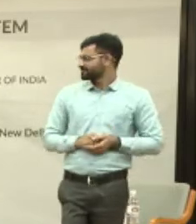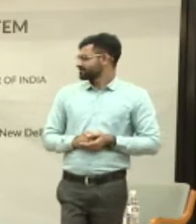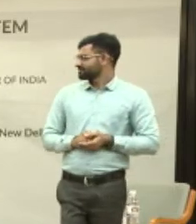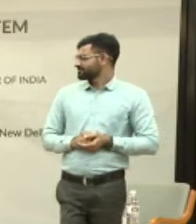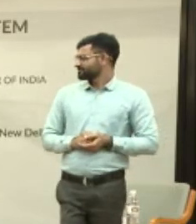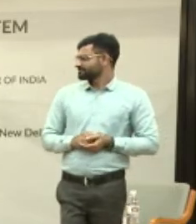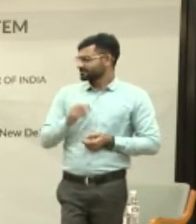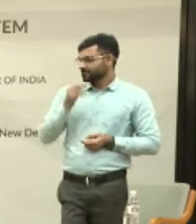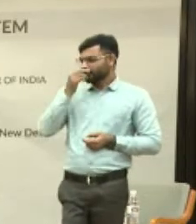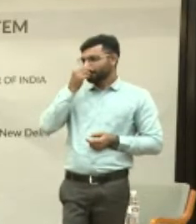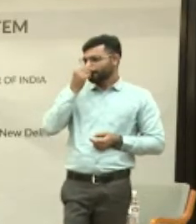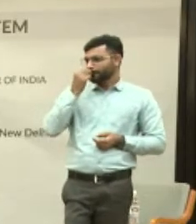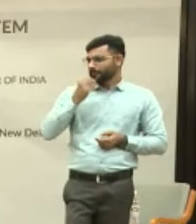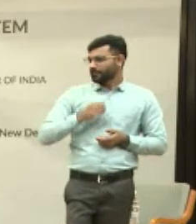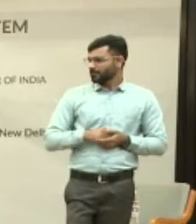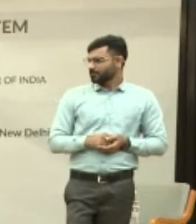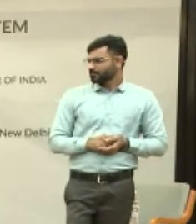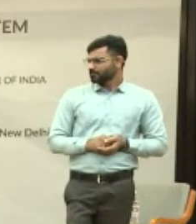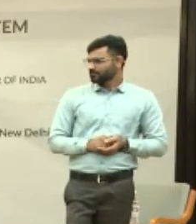here. Yeah.